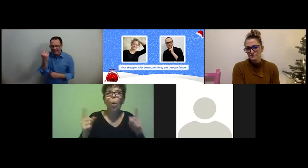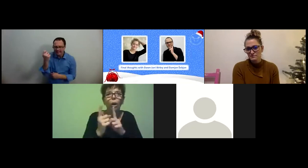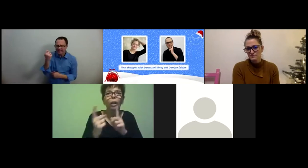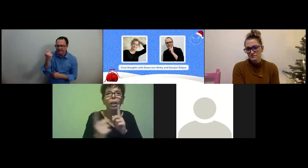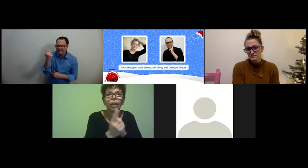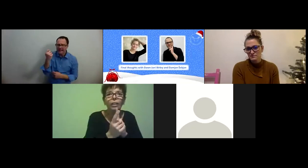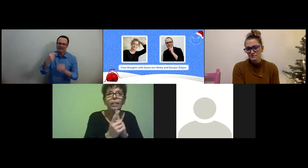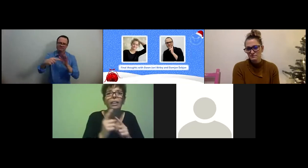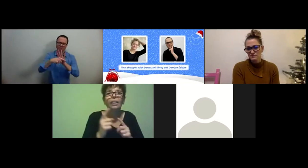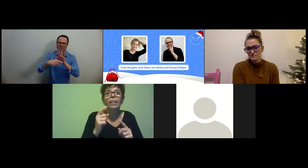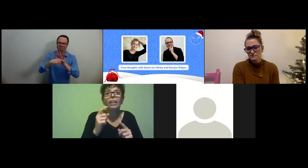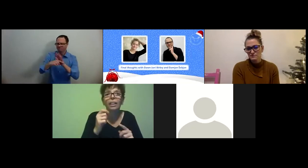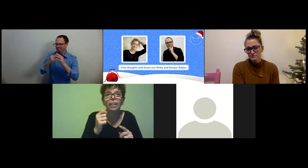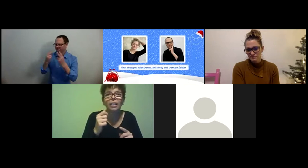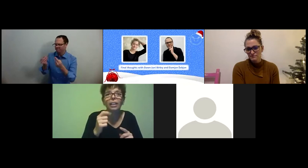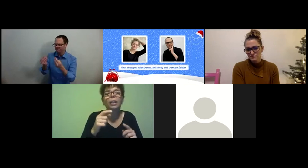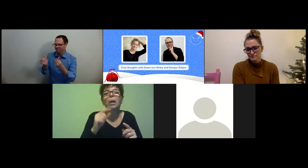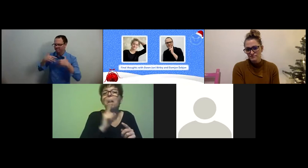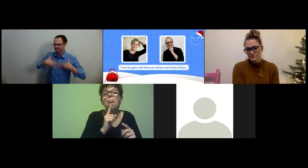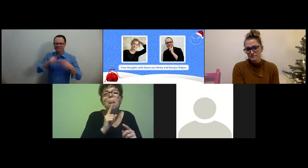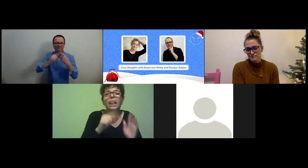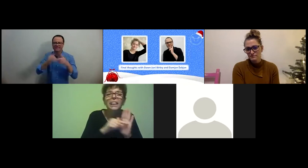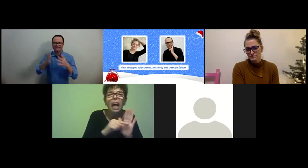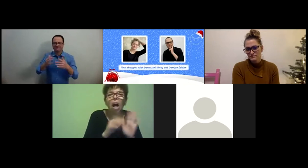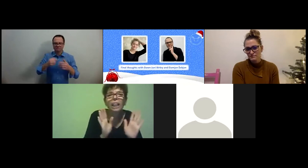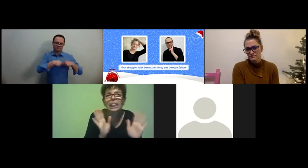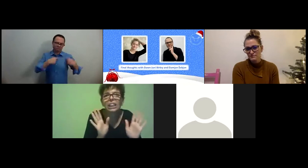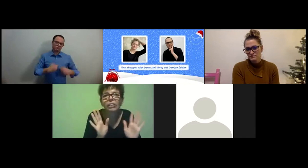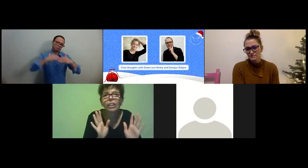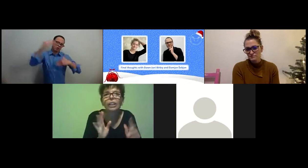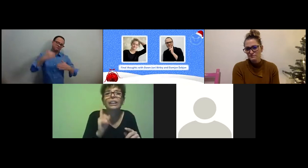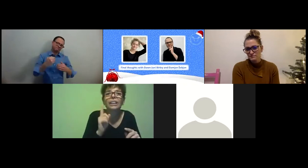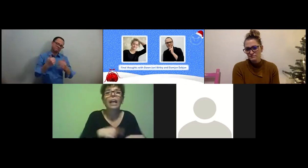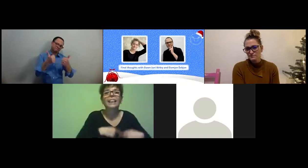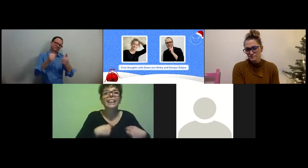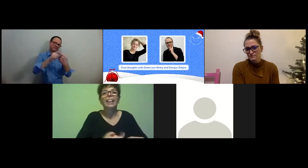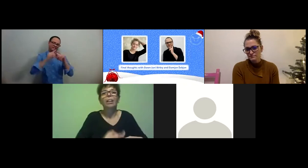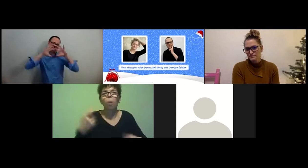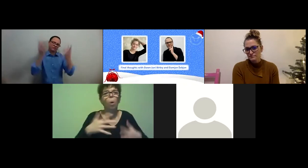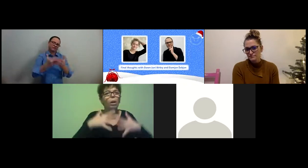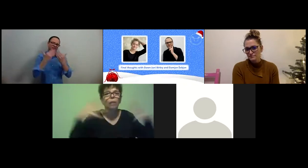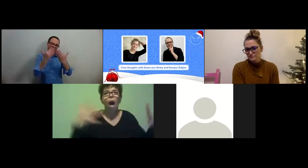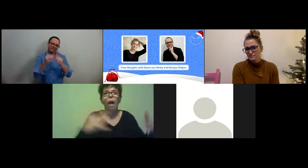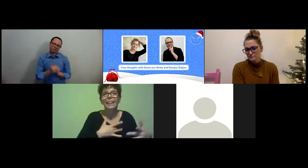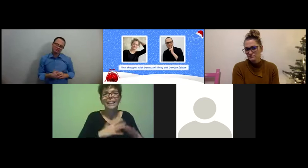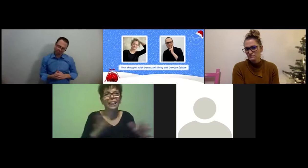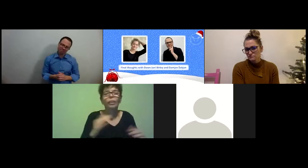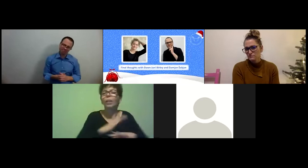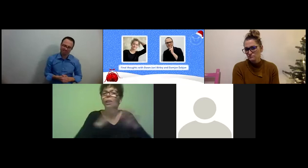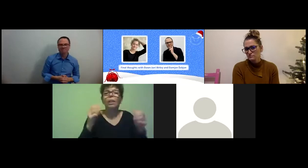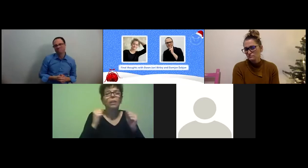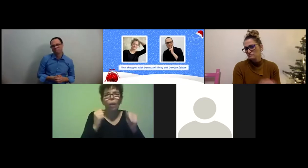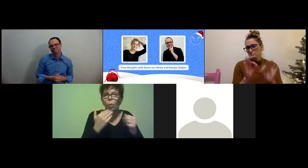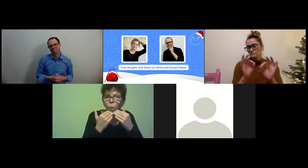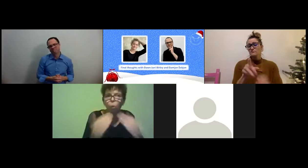to be in touch with all the presenters, all the interpreters. The only thing I